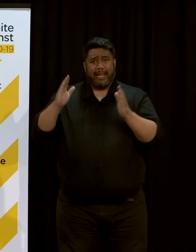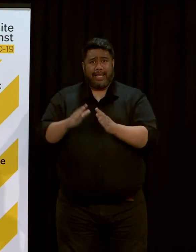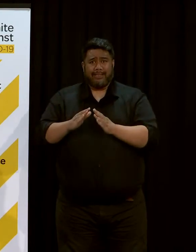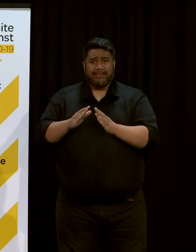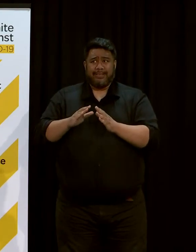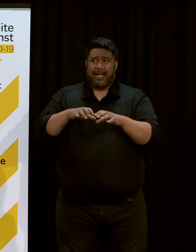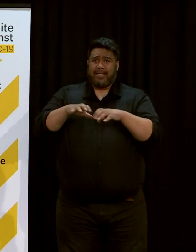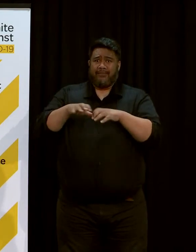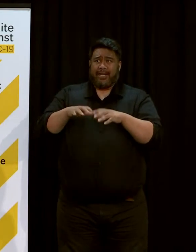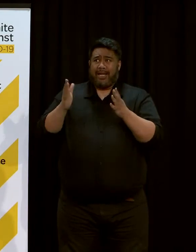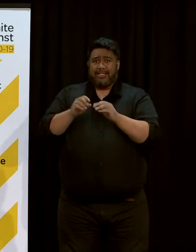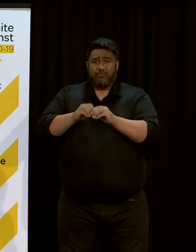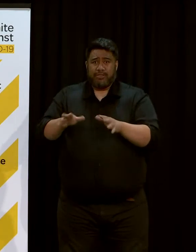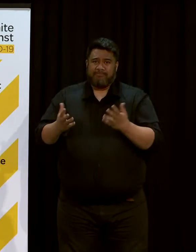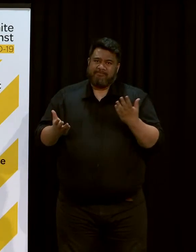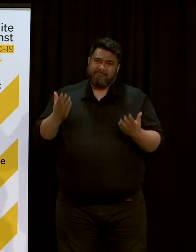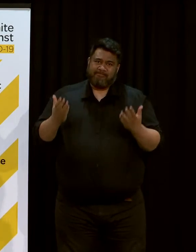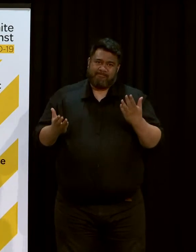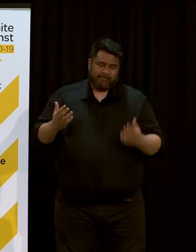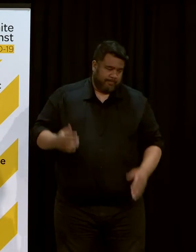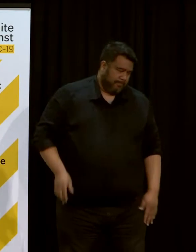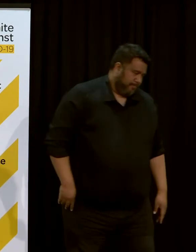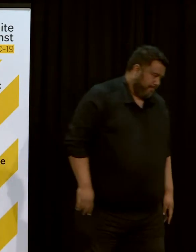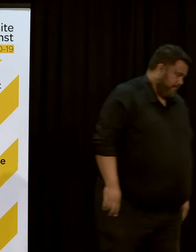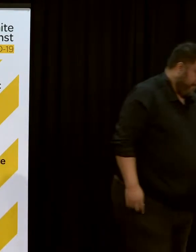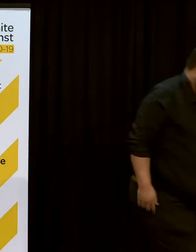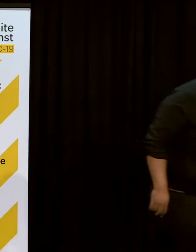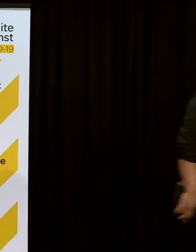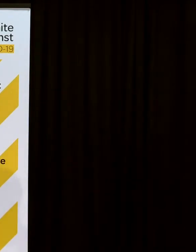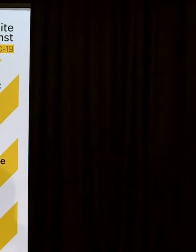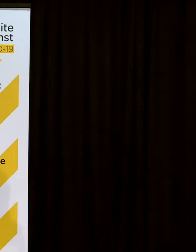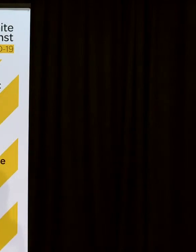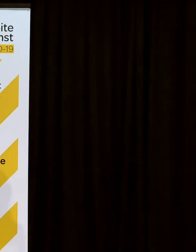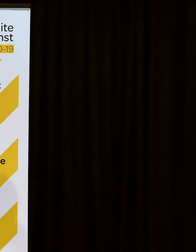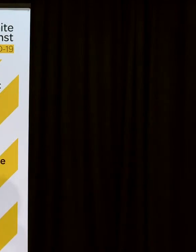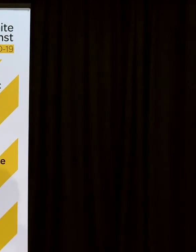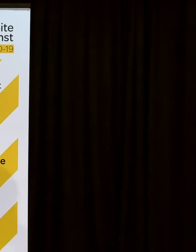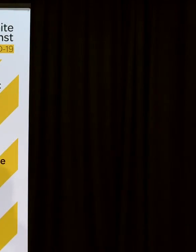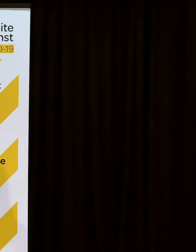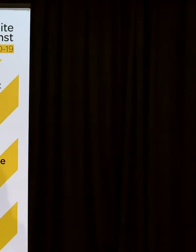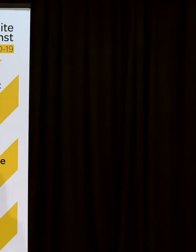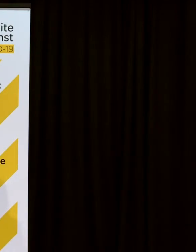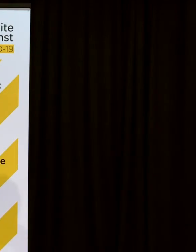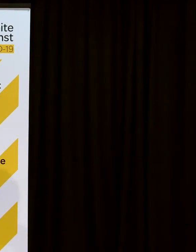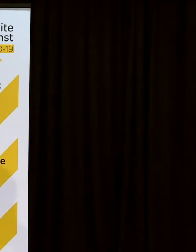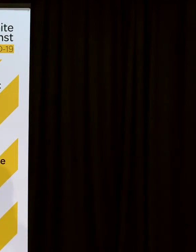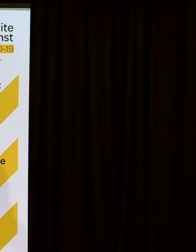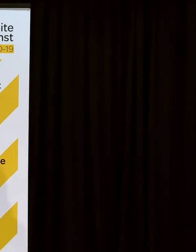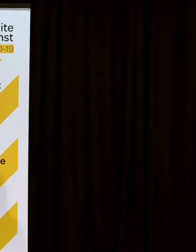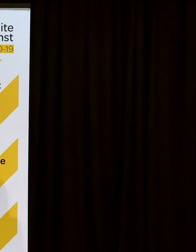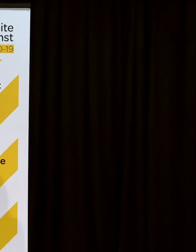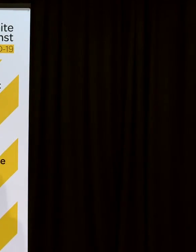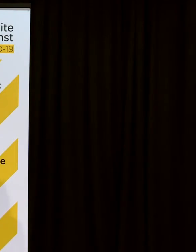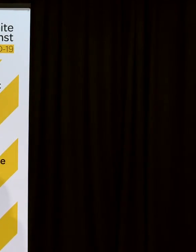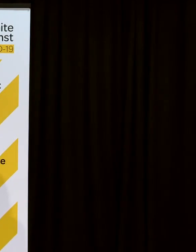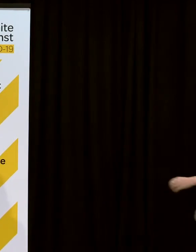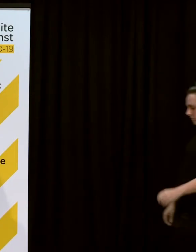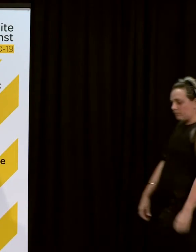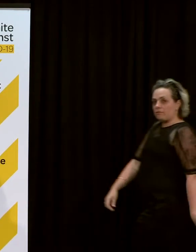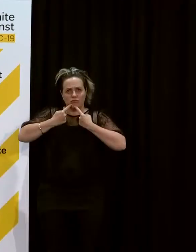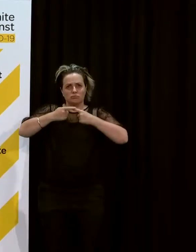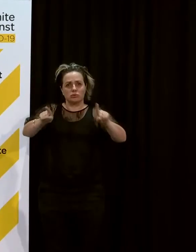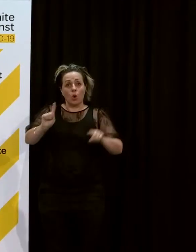has led to a flow-on of cases. However, level 3, if followed, actually would